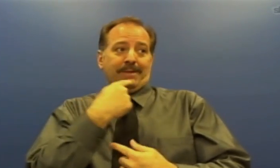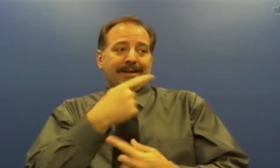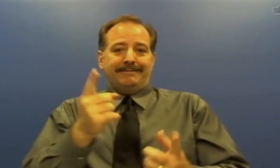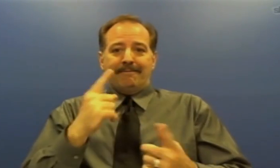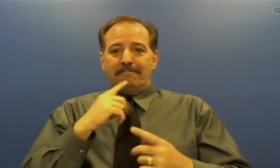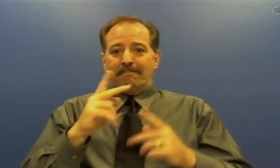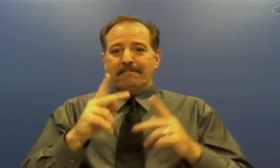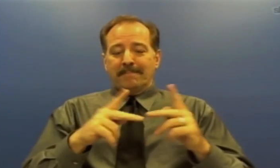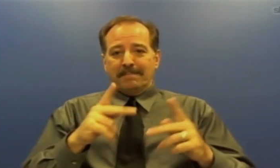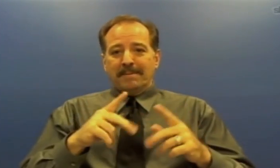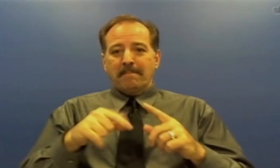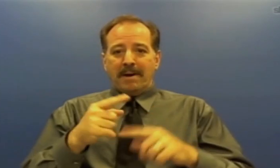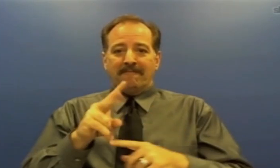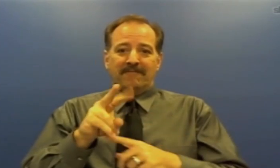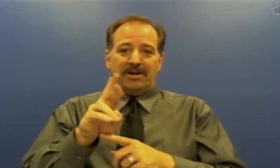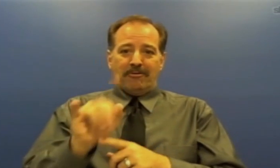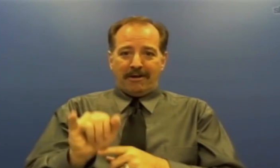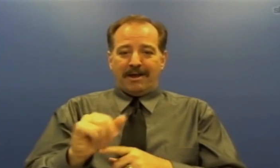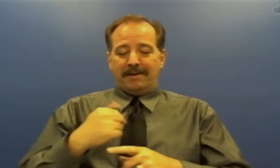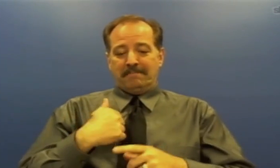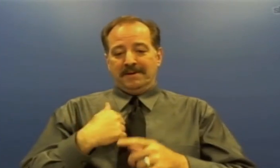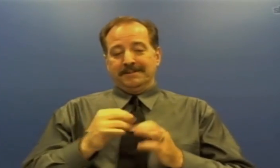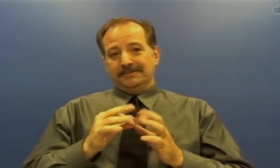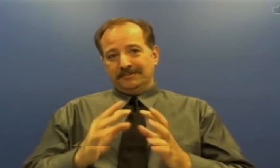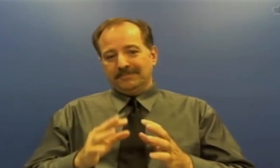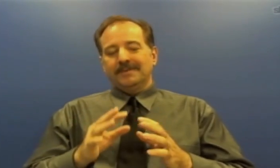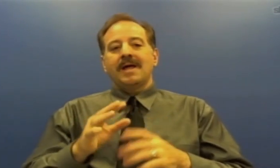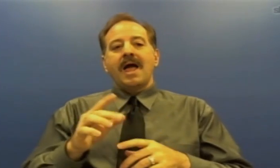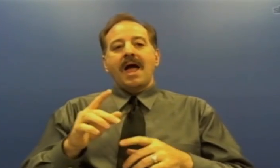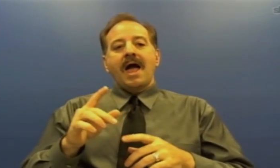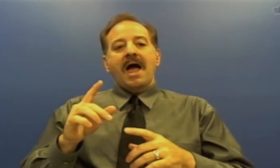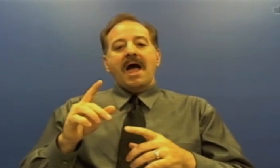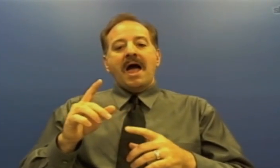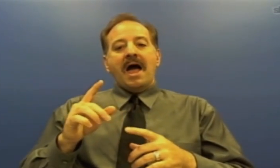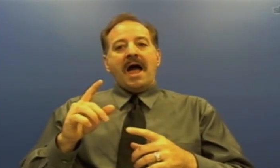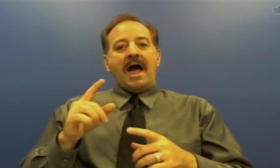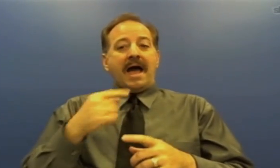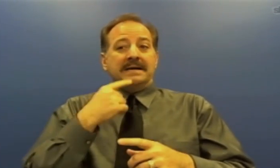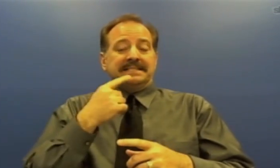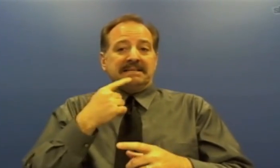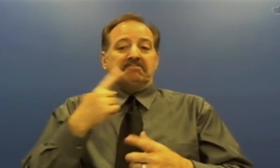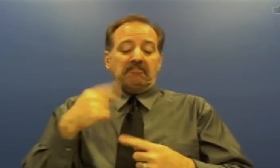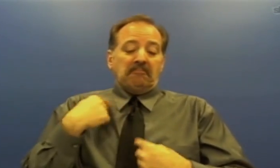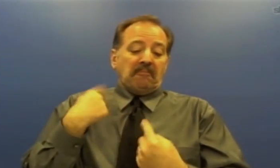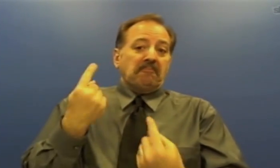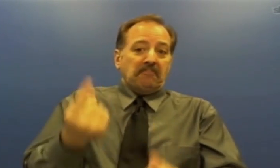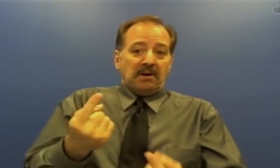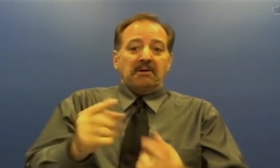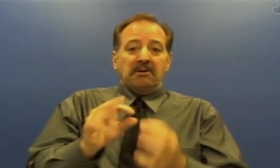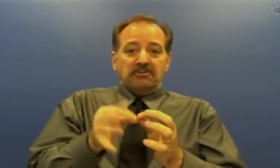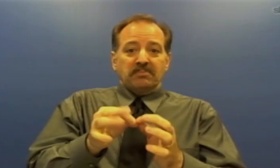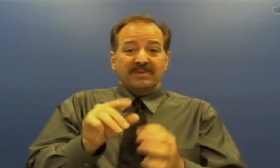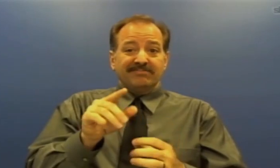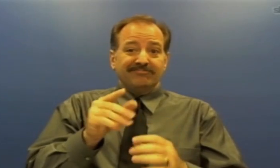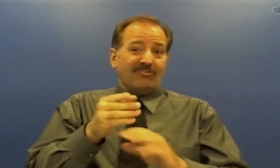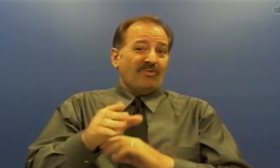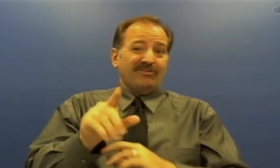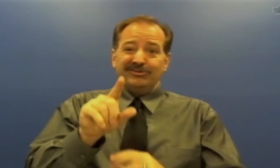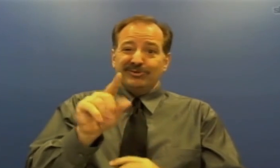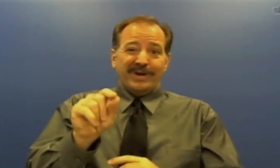can say that, or I often do tell people that I started working as a VRI interpreter a number of years ago.